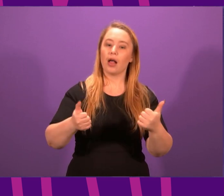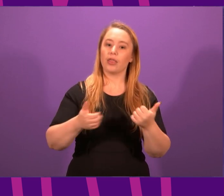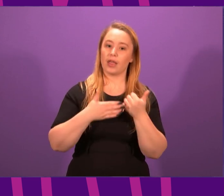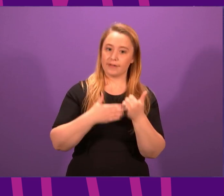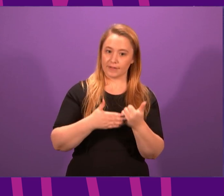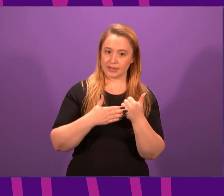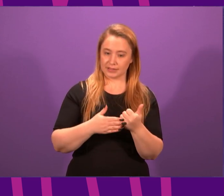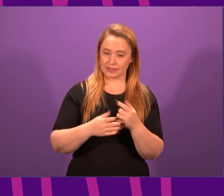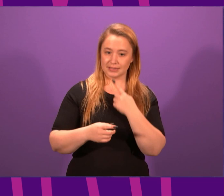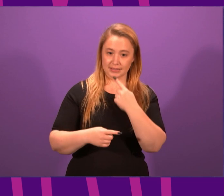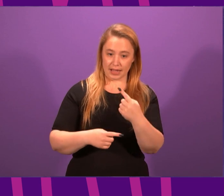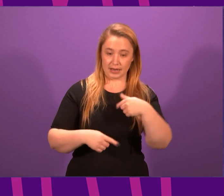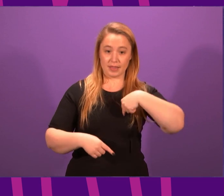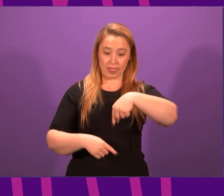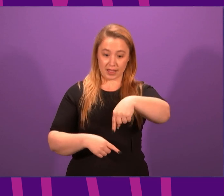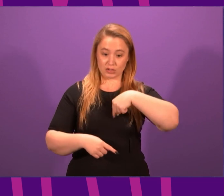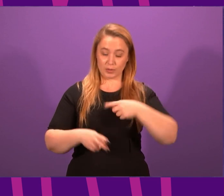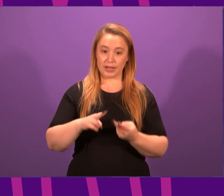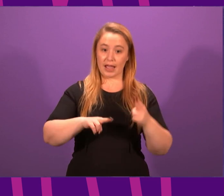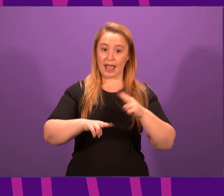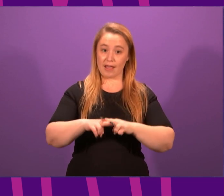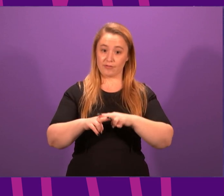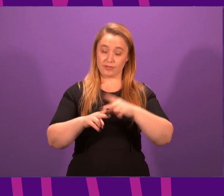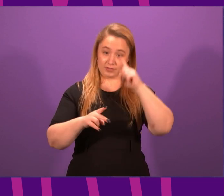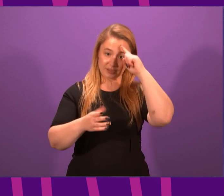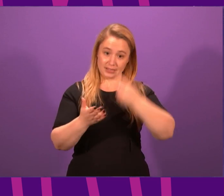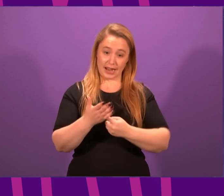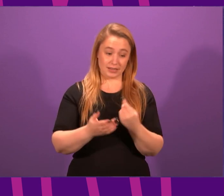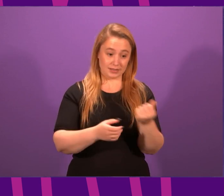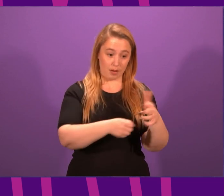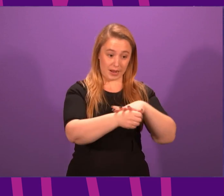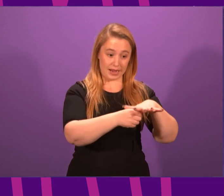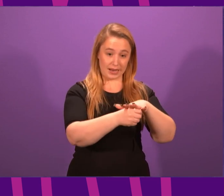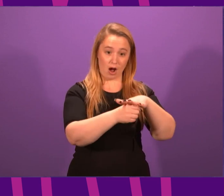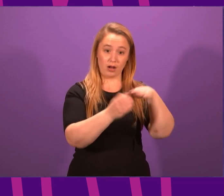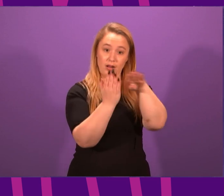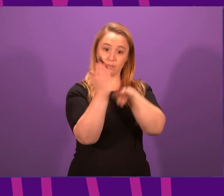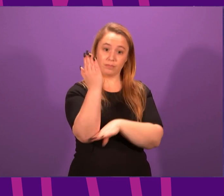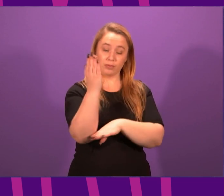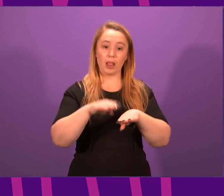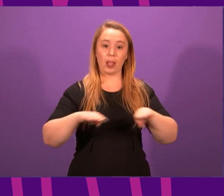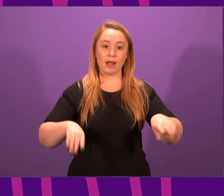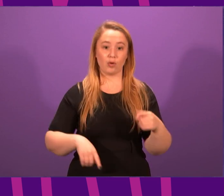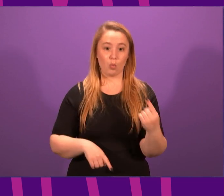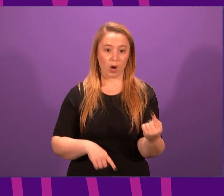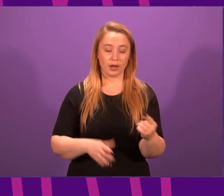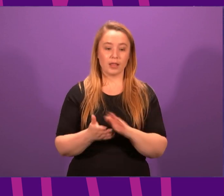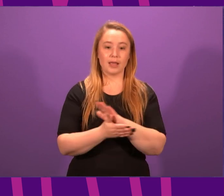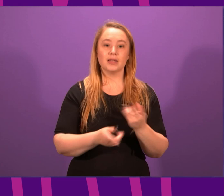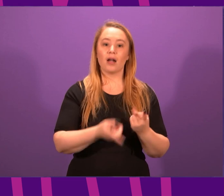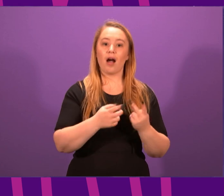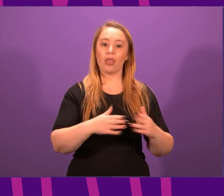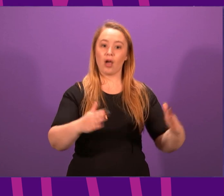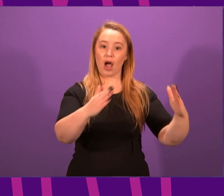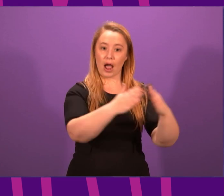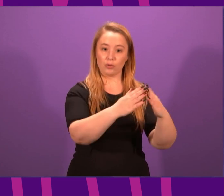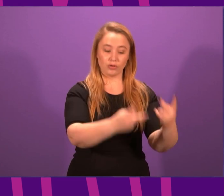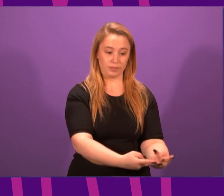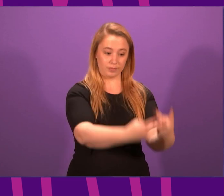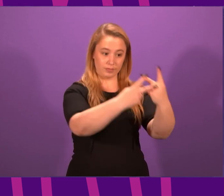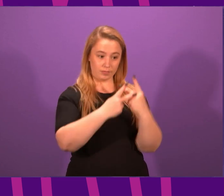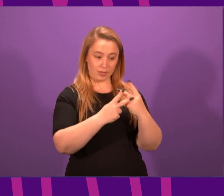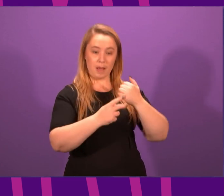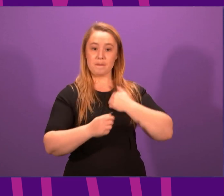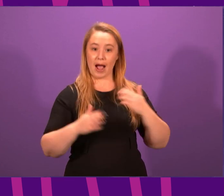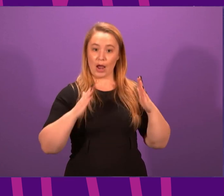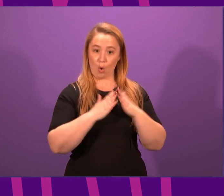taken this week to move any area to level 1, the current prohibition on meeting anyone from other households in our own homes